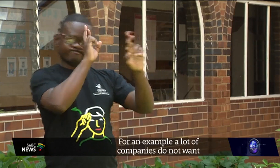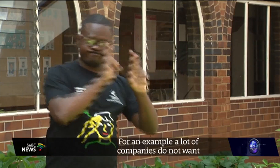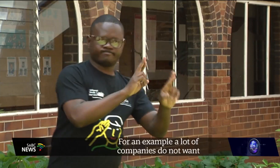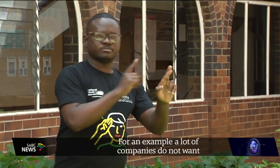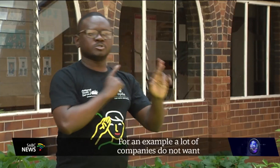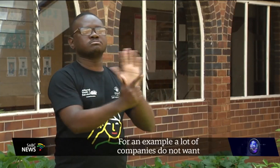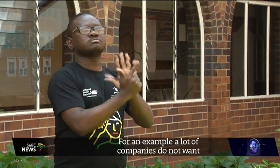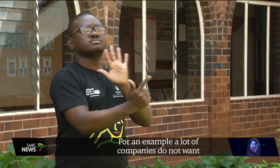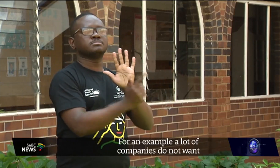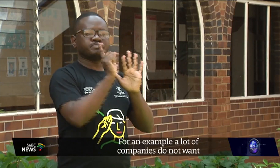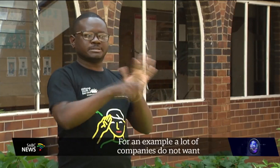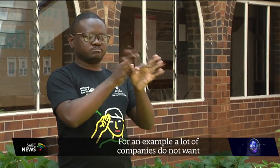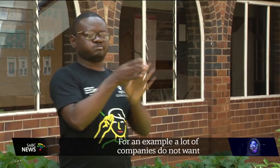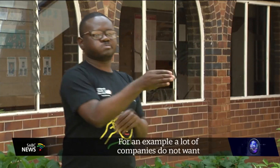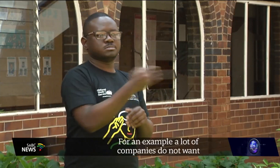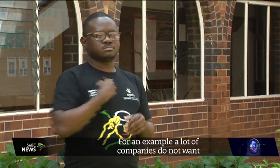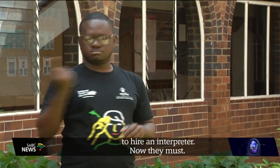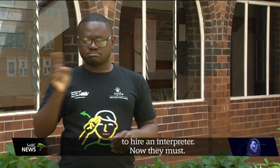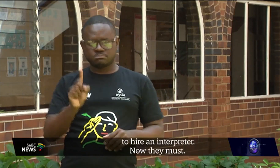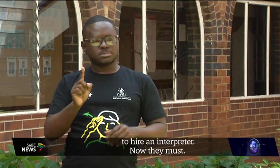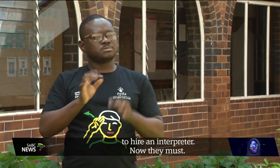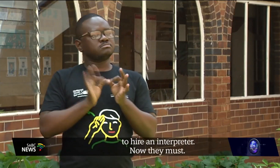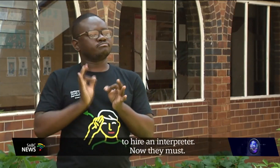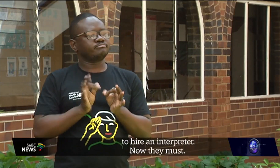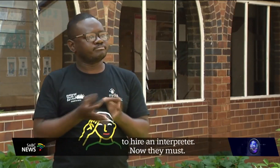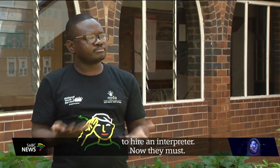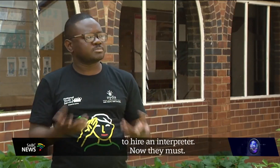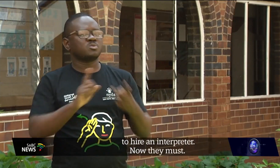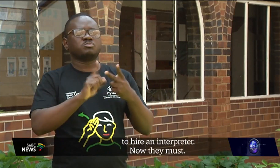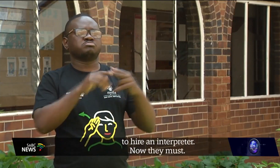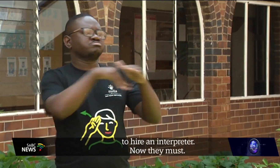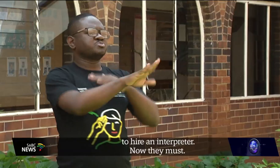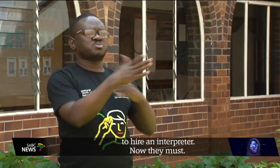the companies ngata abanya go appoint a interpreter, so now ke must.